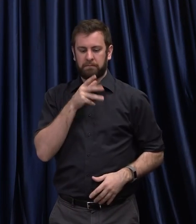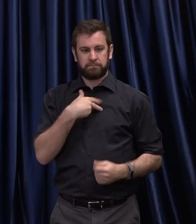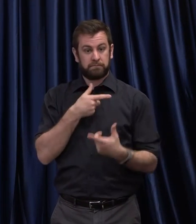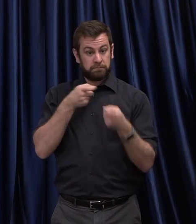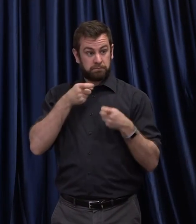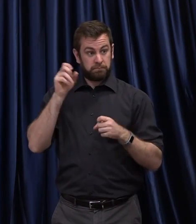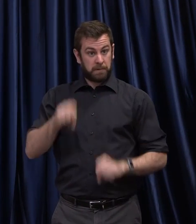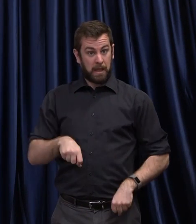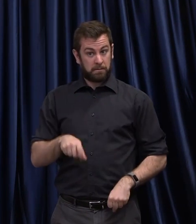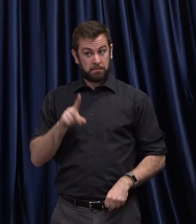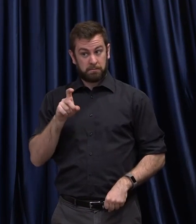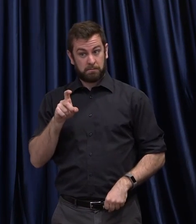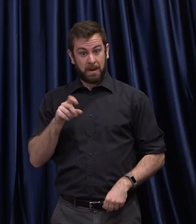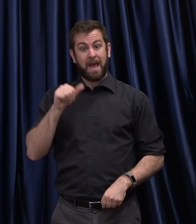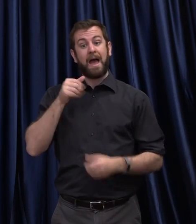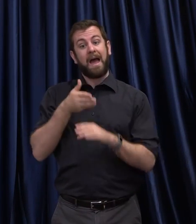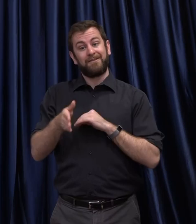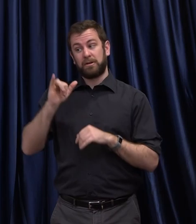mouth after iftar?